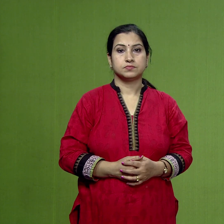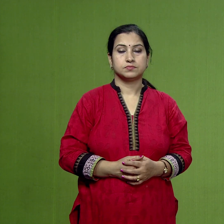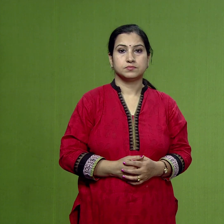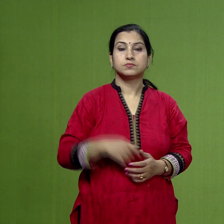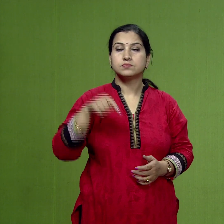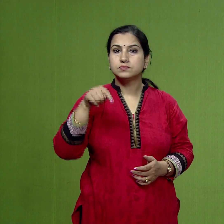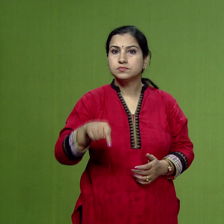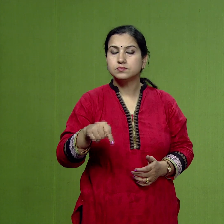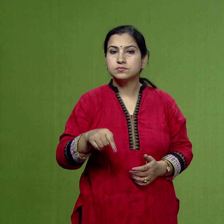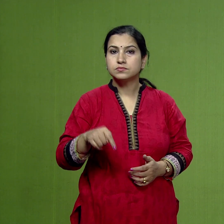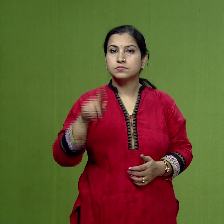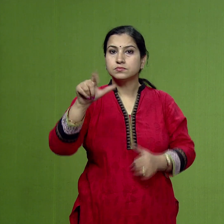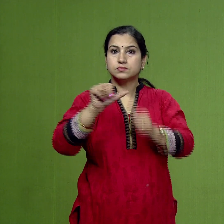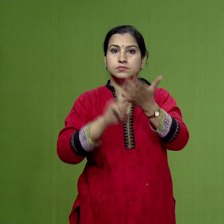It has a land boundary of